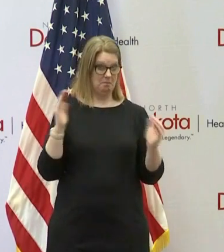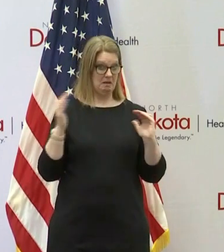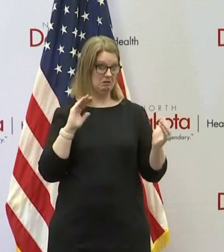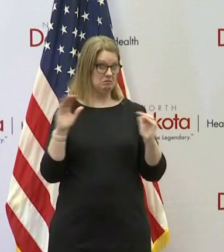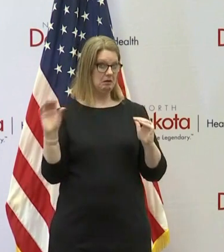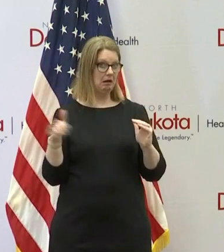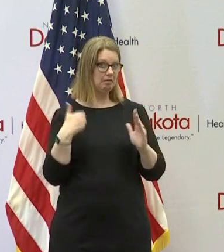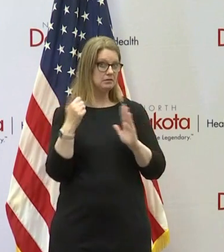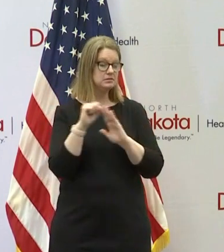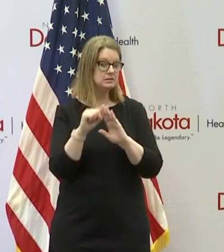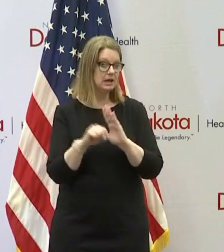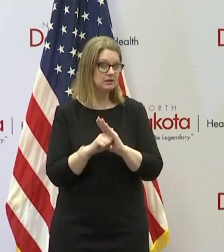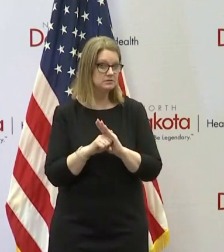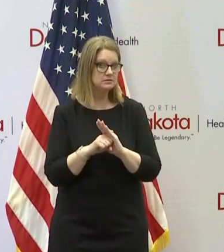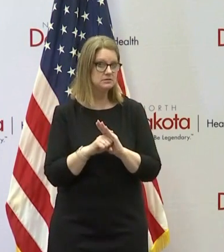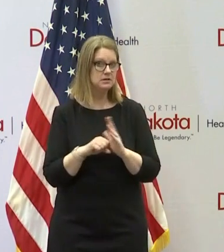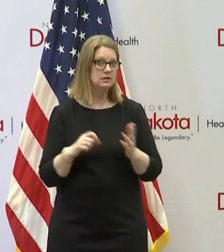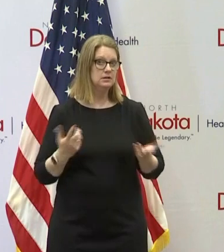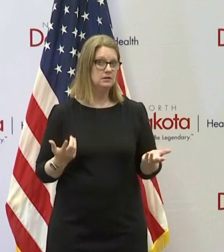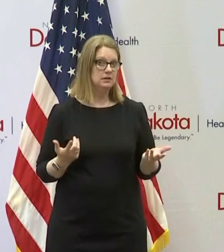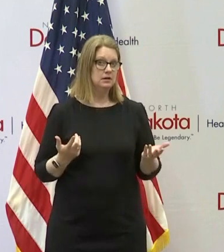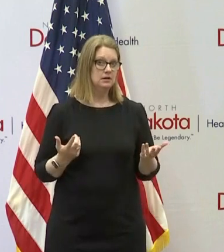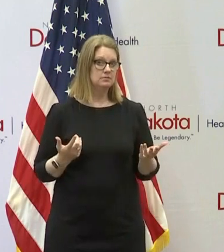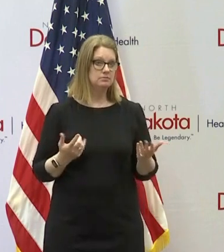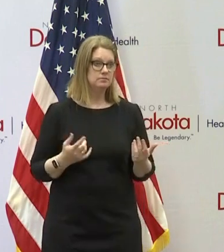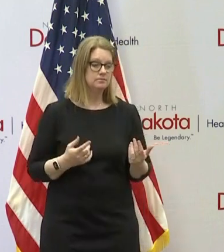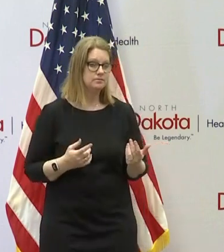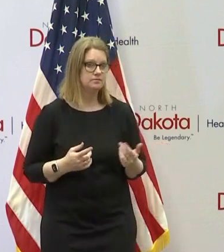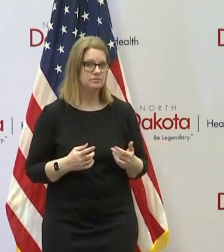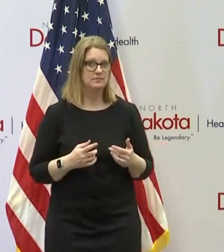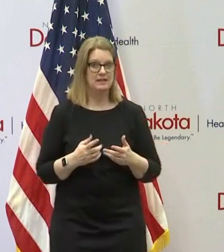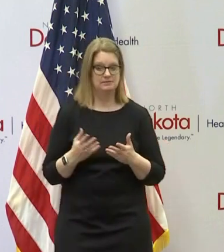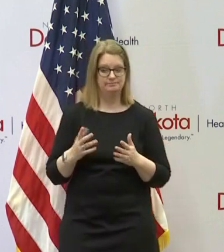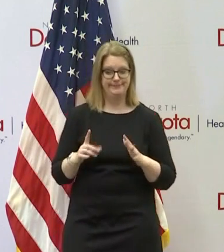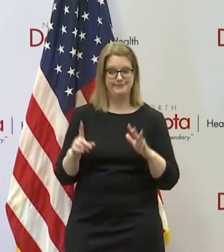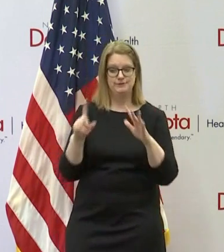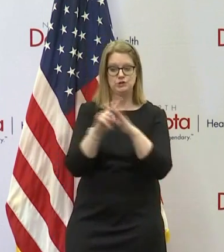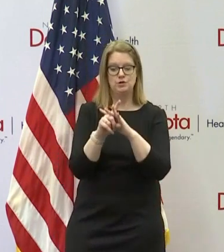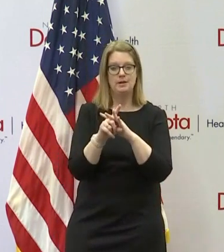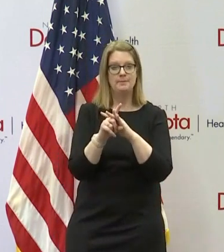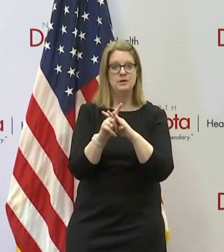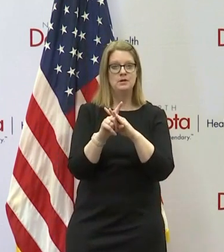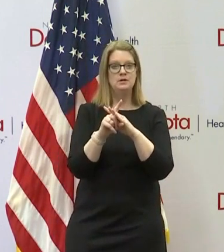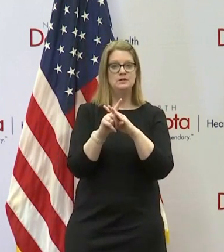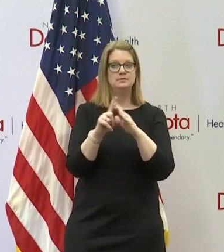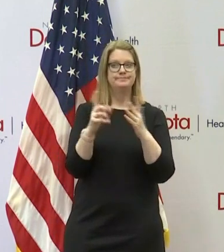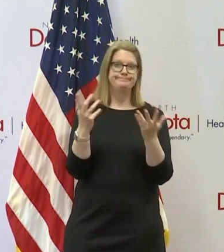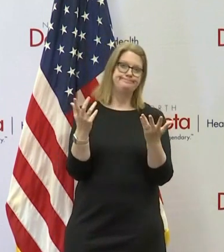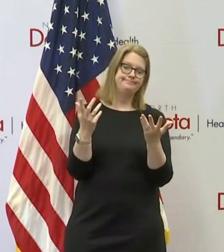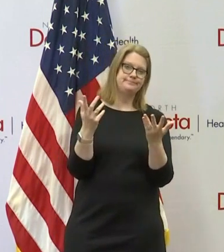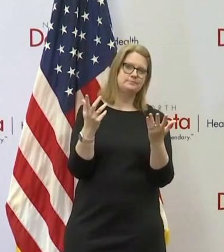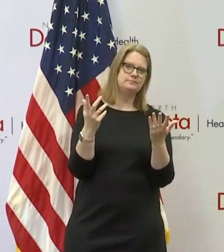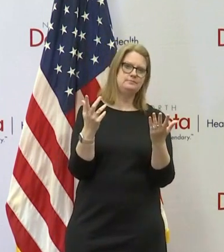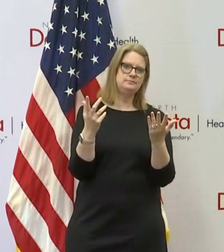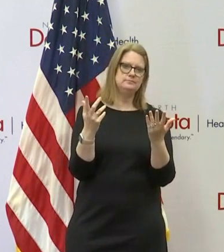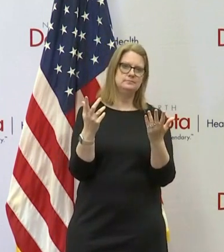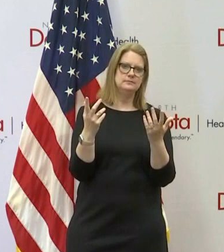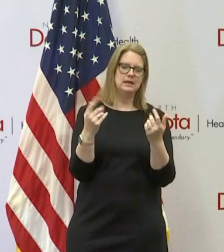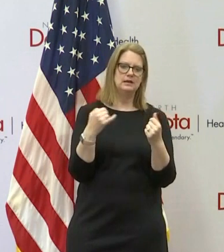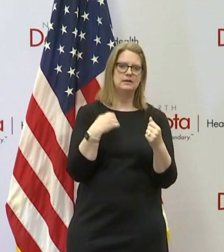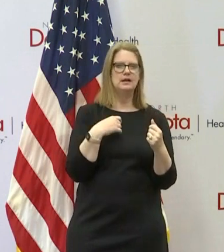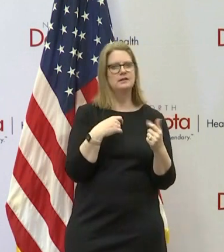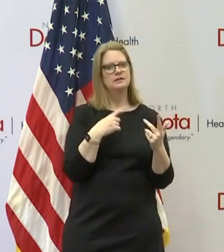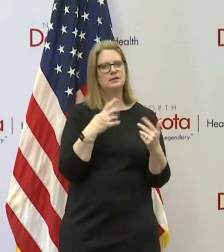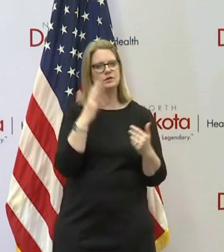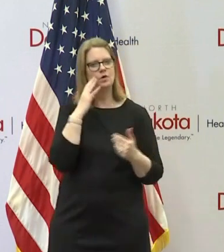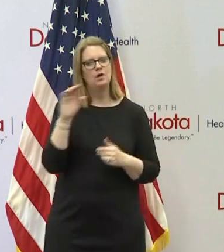may have come in with some, very basic. I listen to all the governor's calls, and a